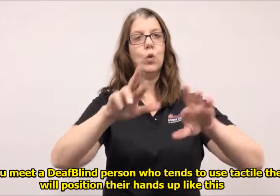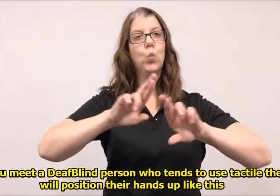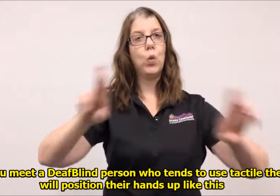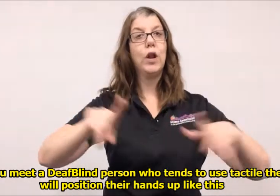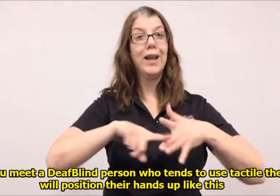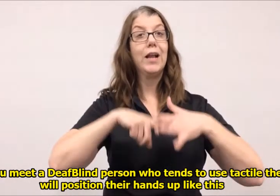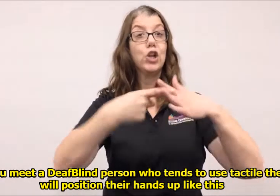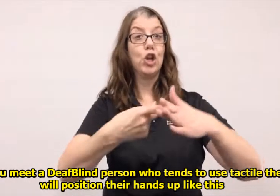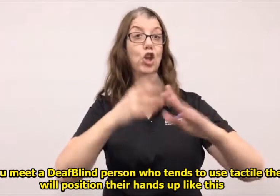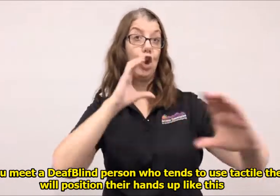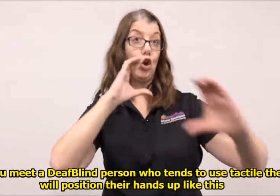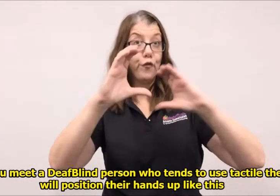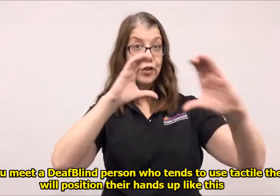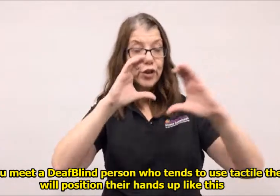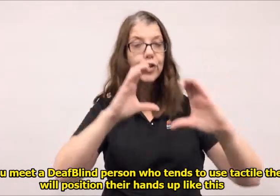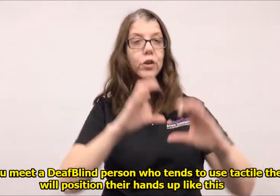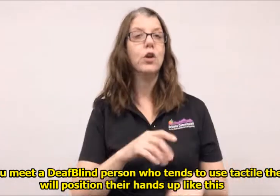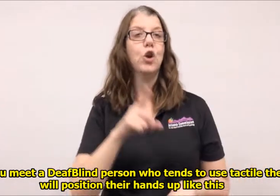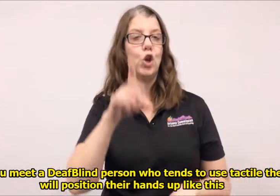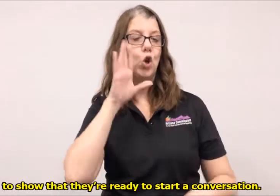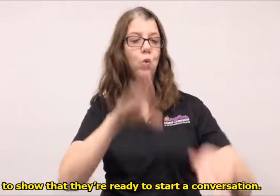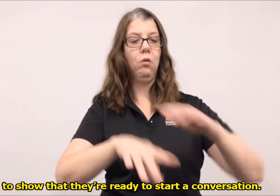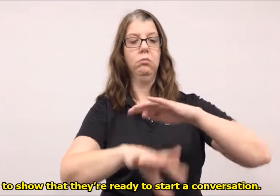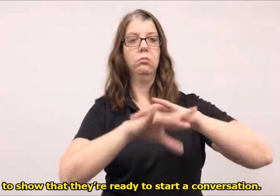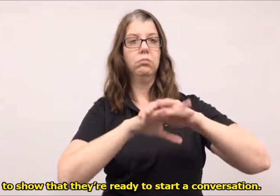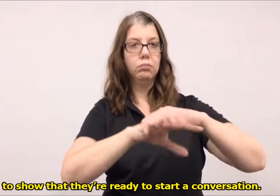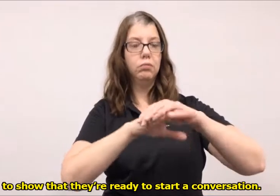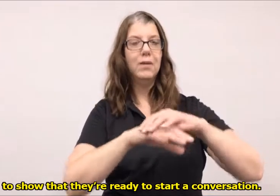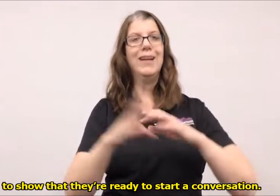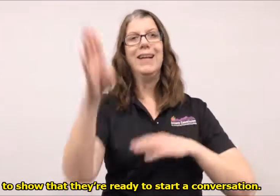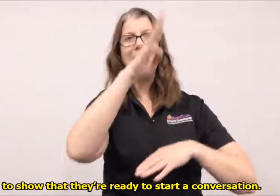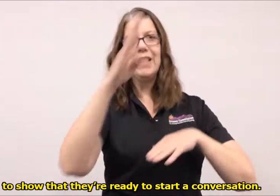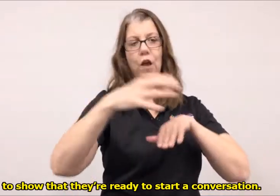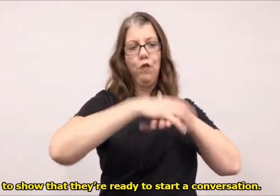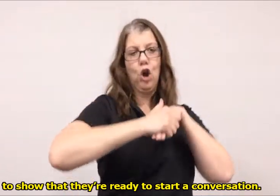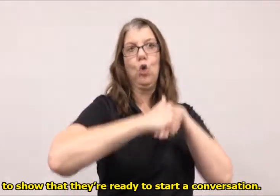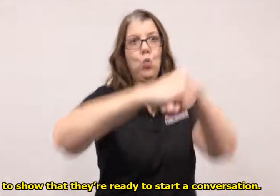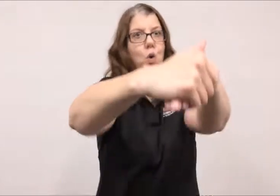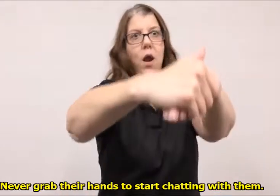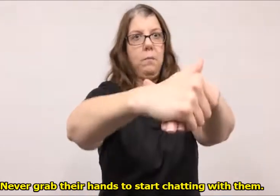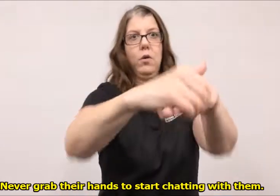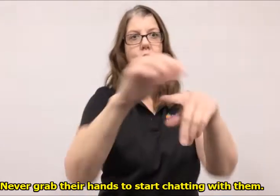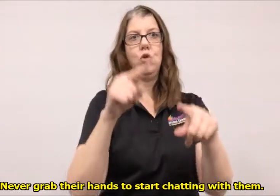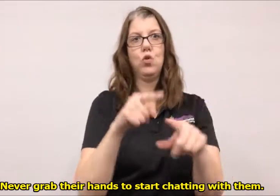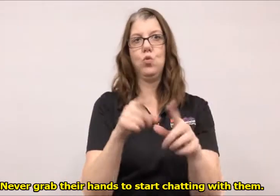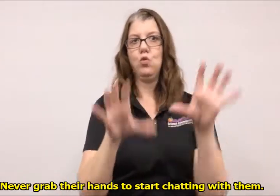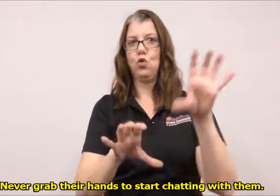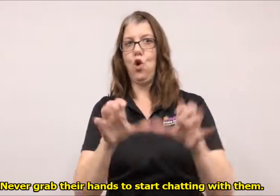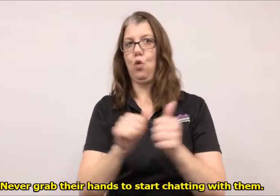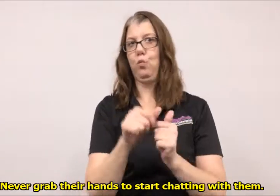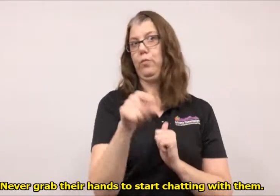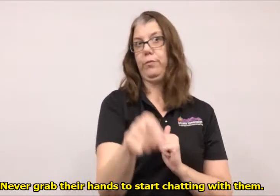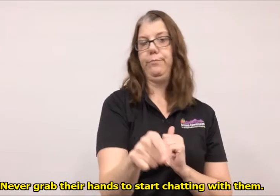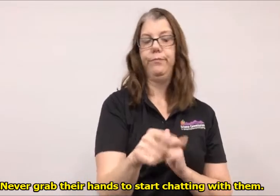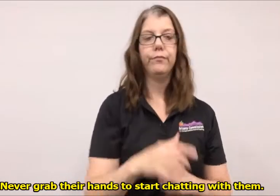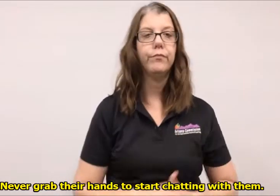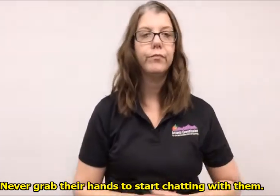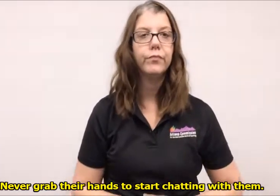will position their hands up like this to show that they're ready to start a conversation. Never grab their hands to start chatting with